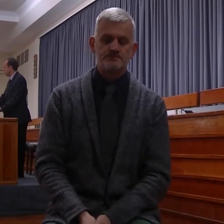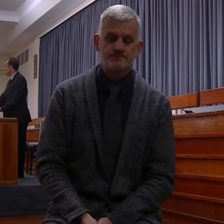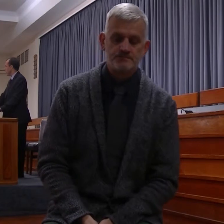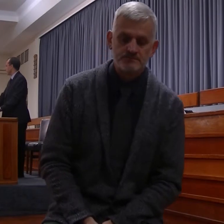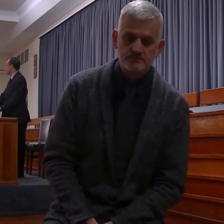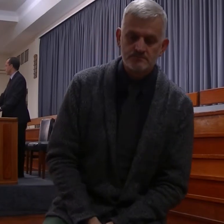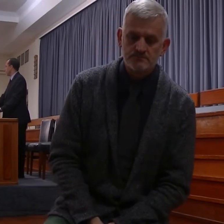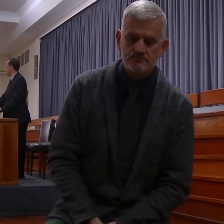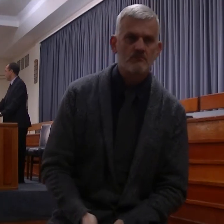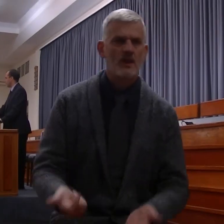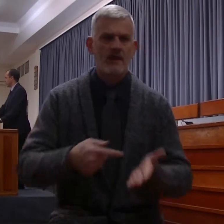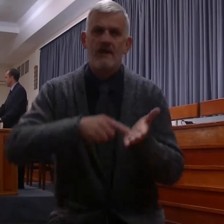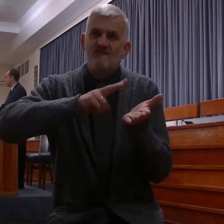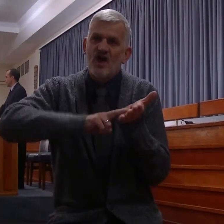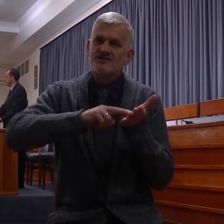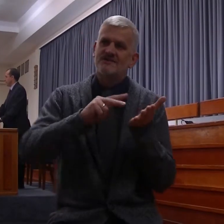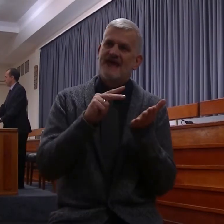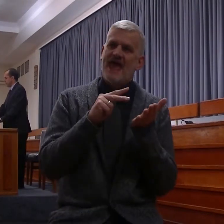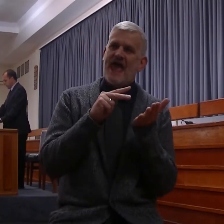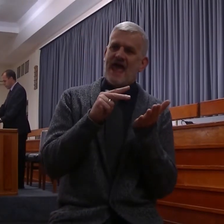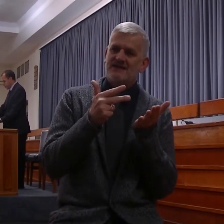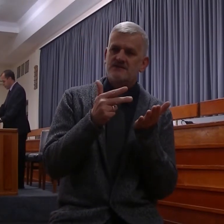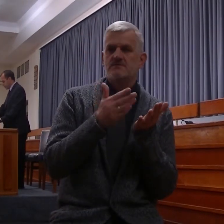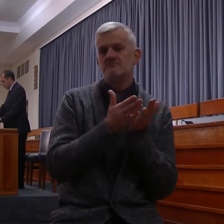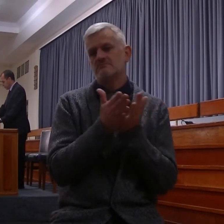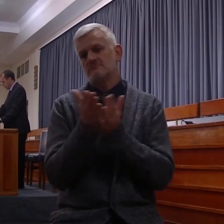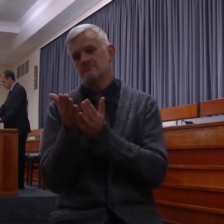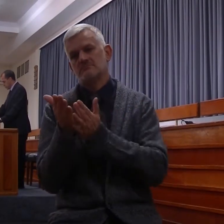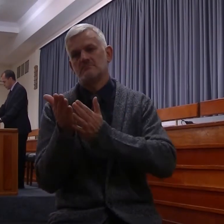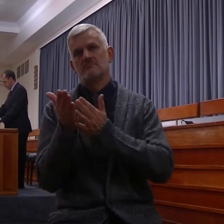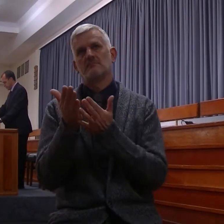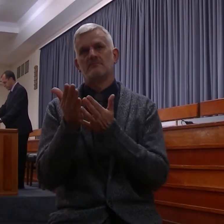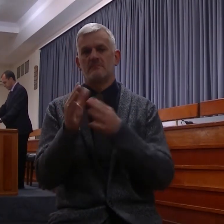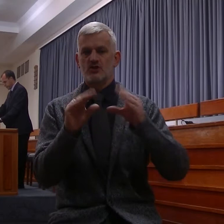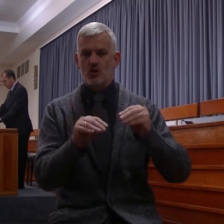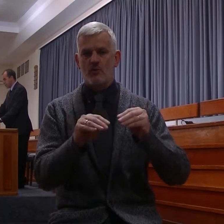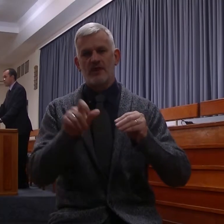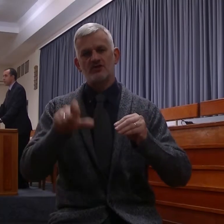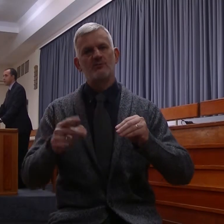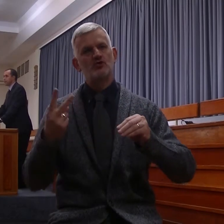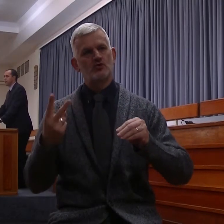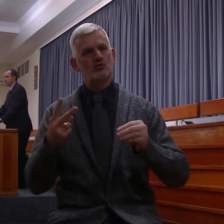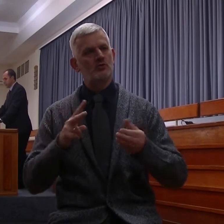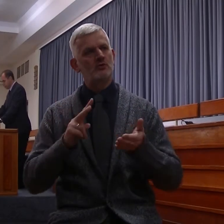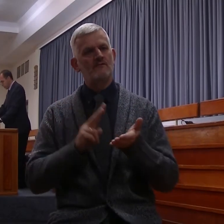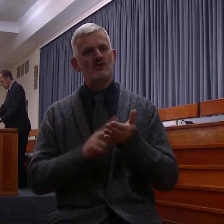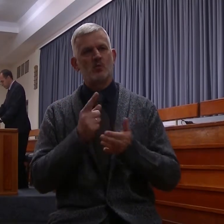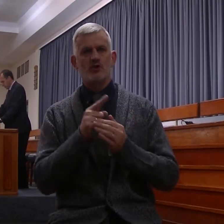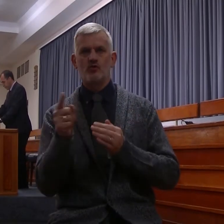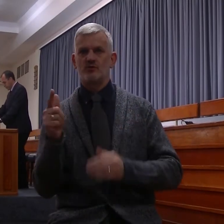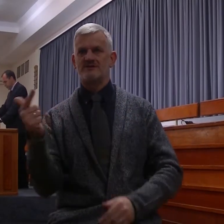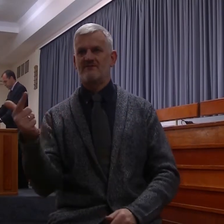chapter 1. I'm going to read you from verse 8, and then from chapter 2, verse 1 to 7. Revelation chapter